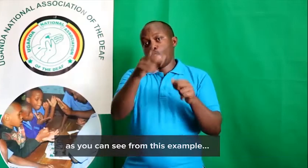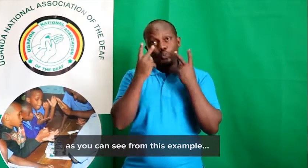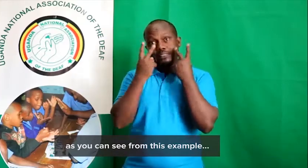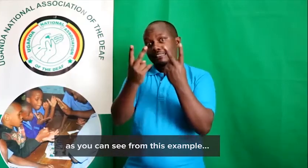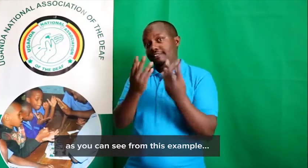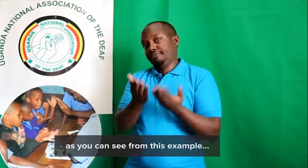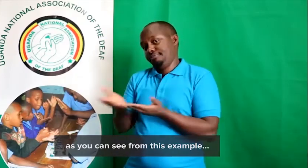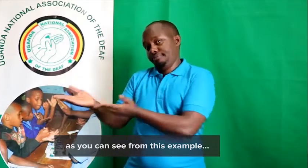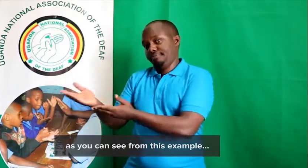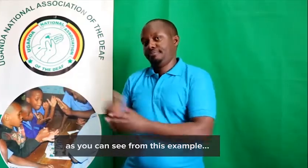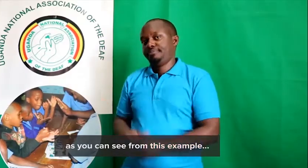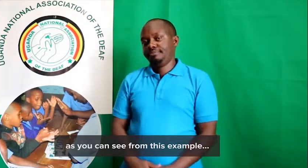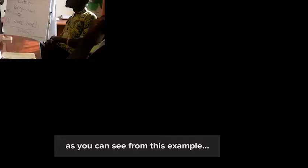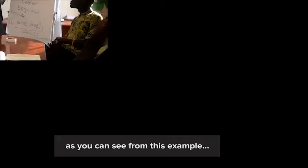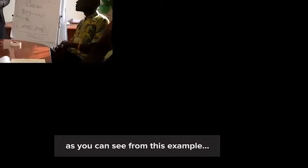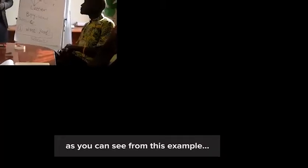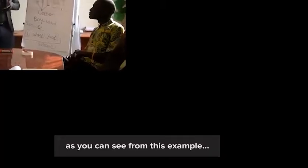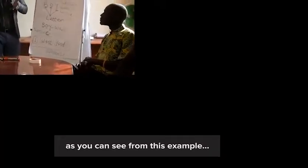As you can see from this example.